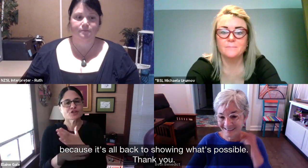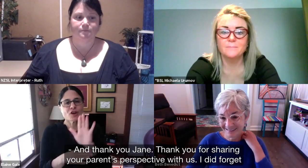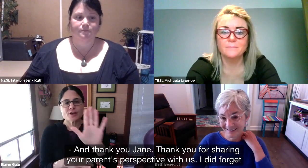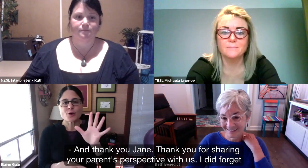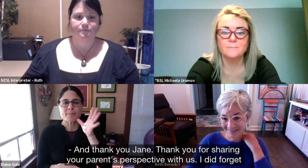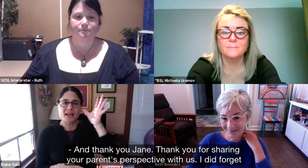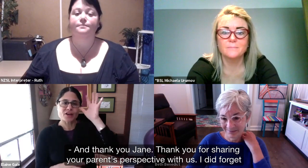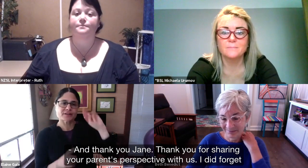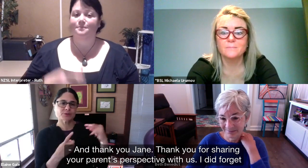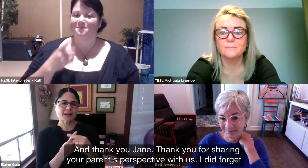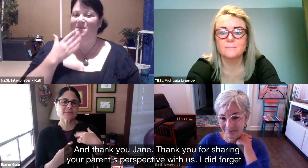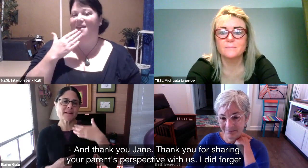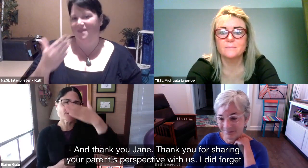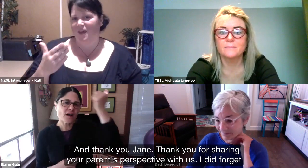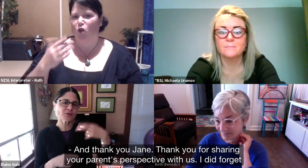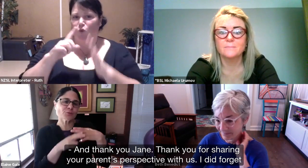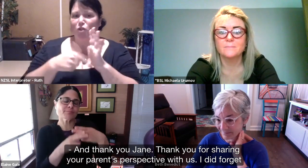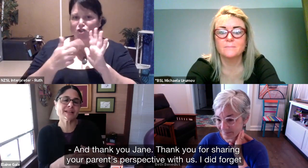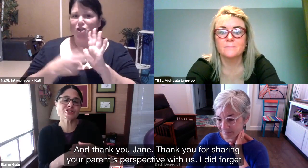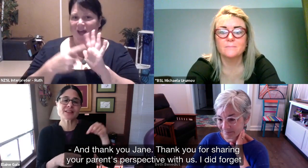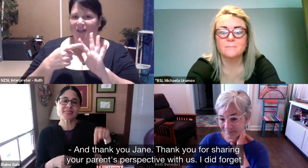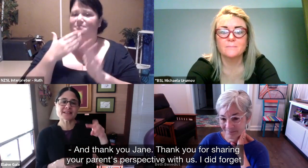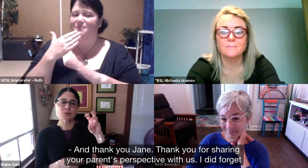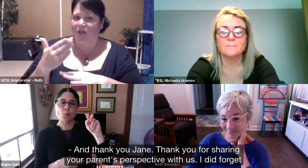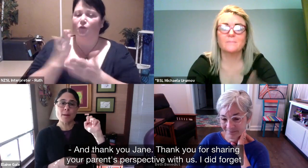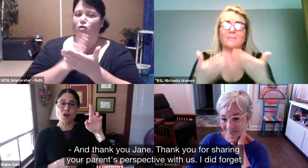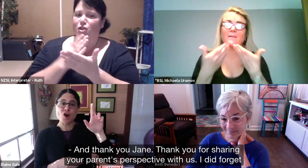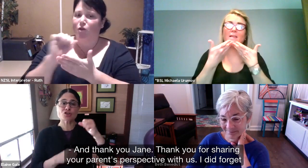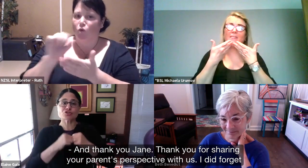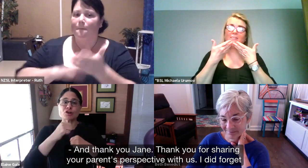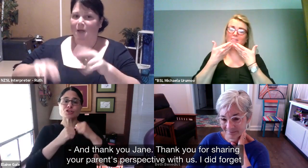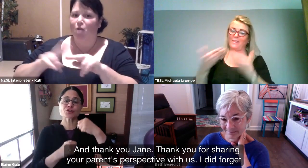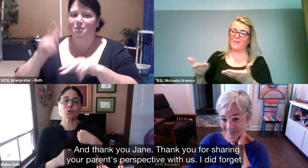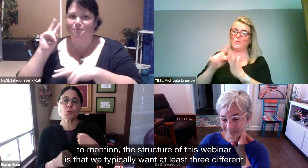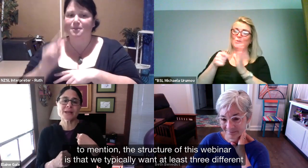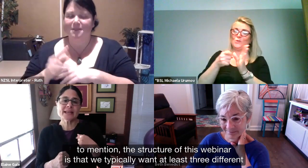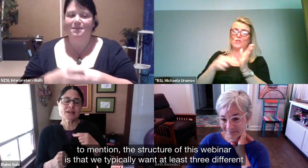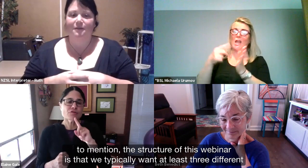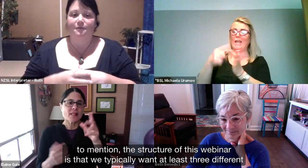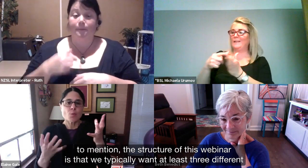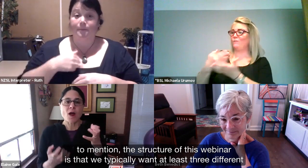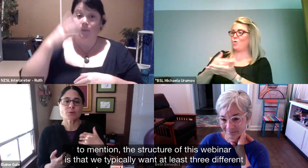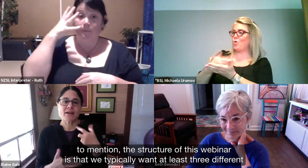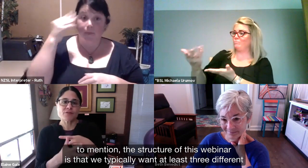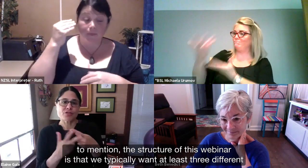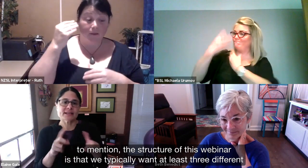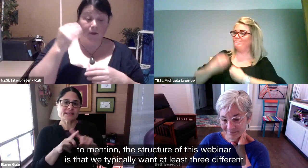And thank you, Jane. Thank you for sharing your parents' perspective of us. And I did forget to mention, the structure of